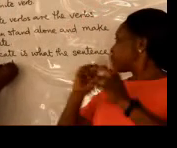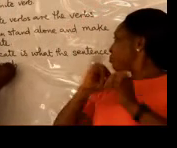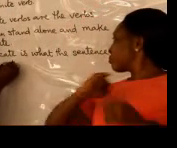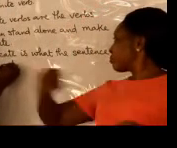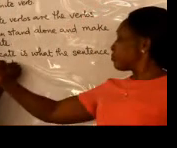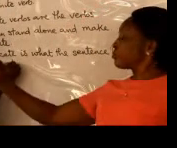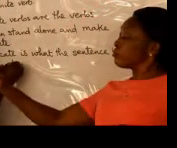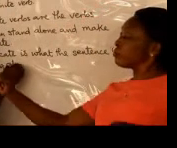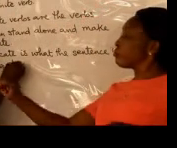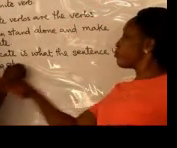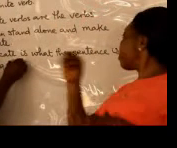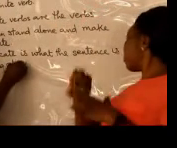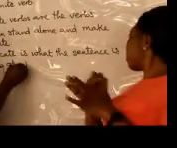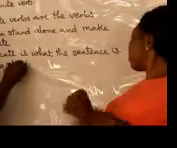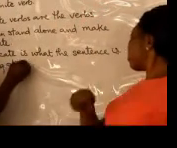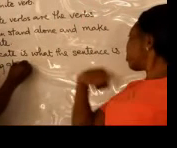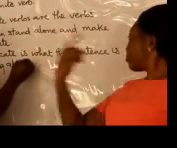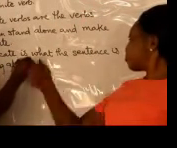about